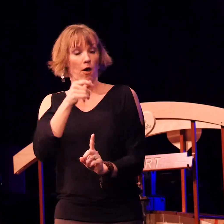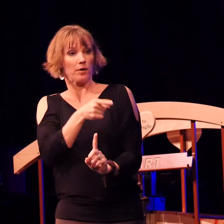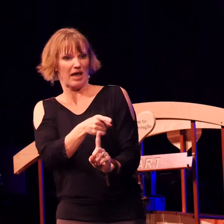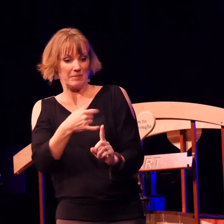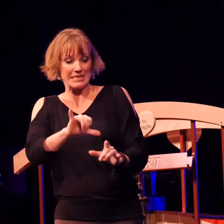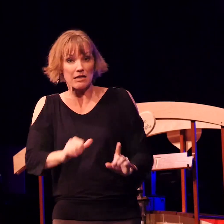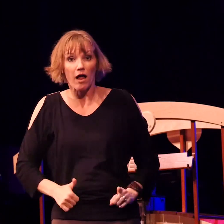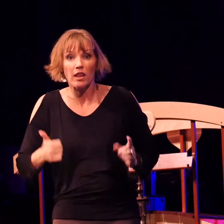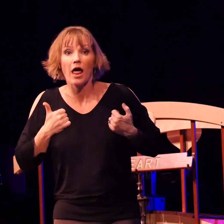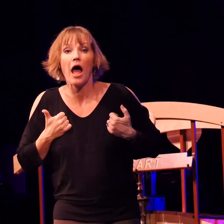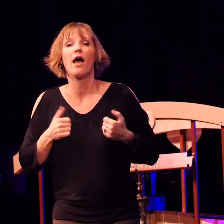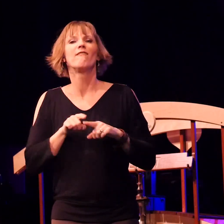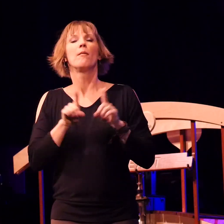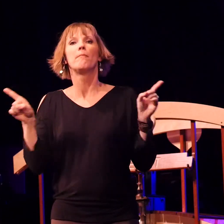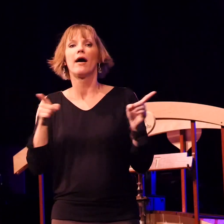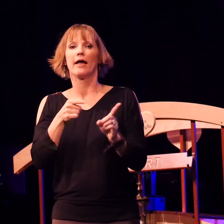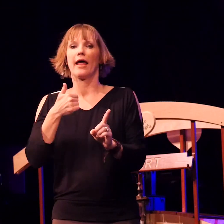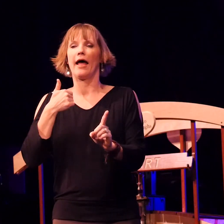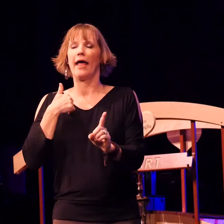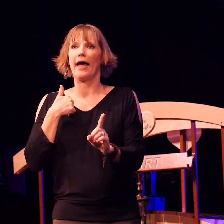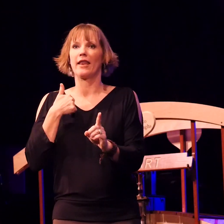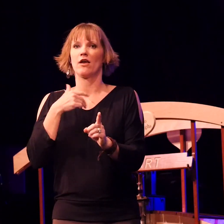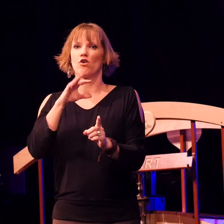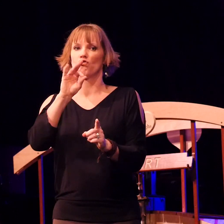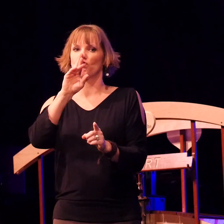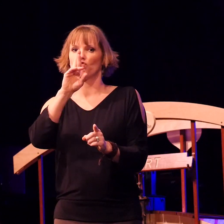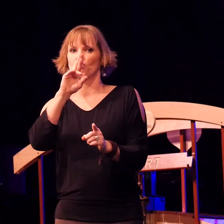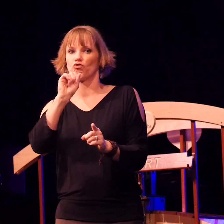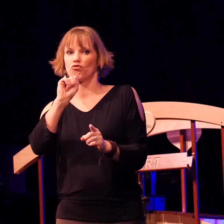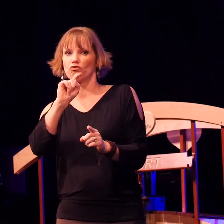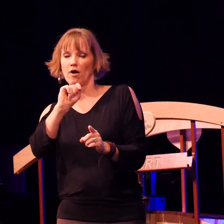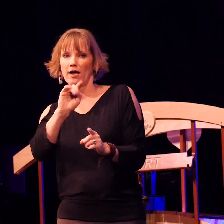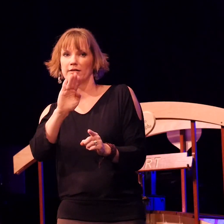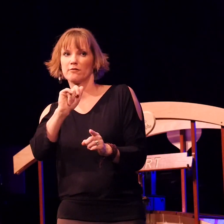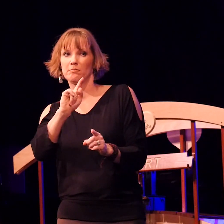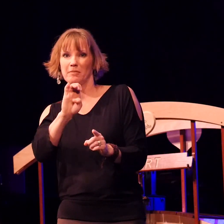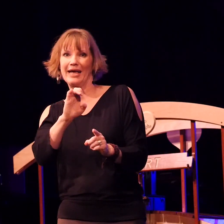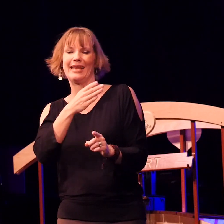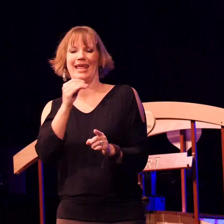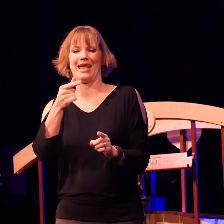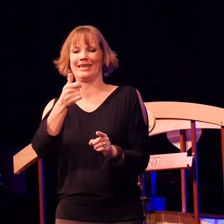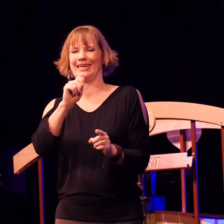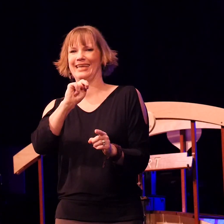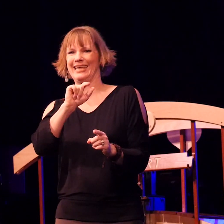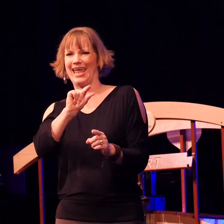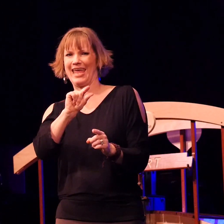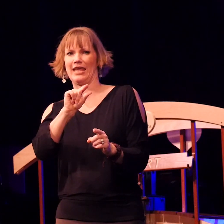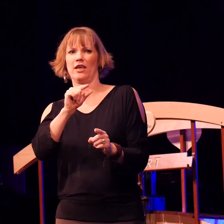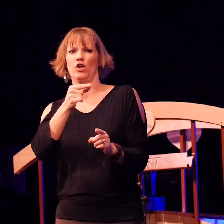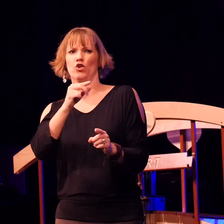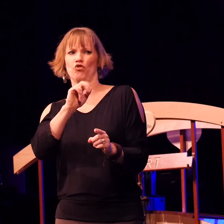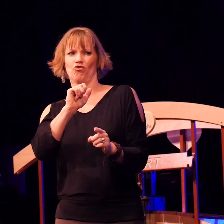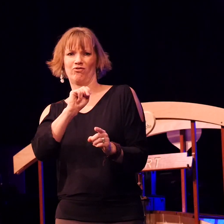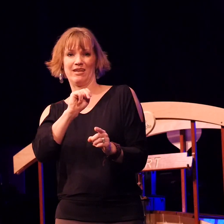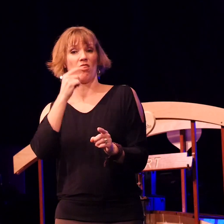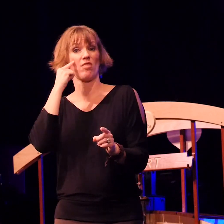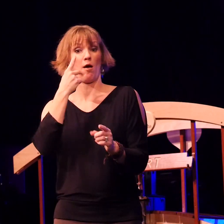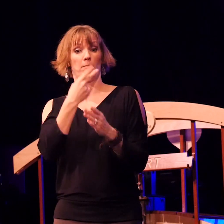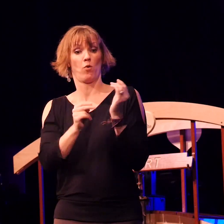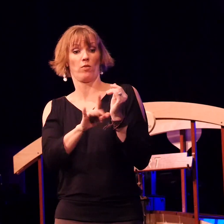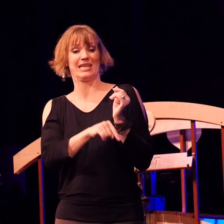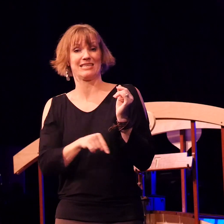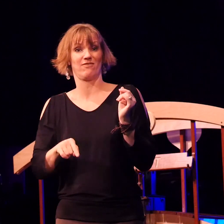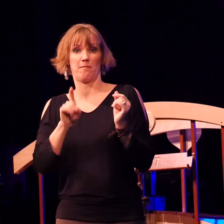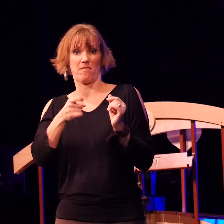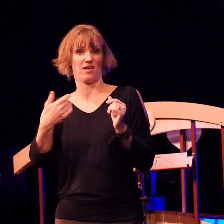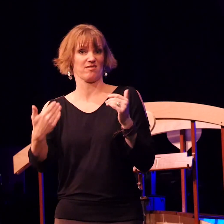alive, but he was experiencing frostbite and severe gangrene. And they thought that both of his feet would need to